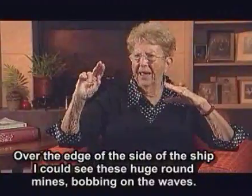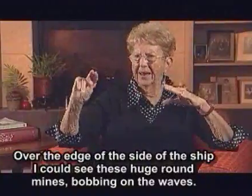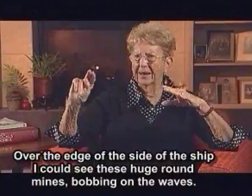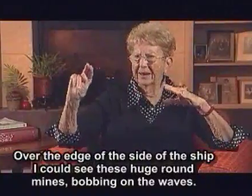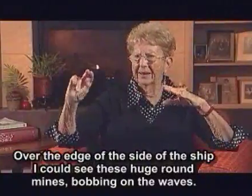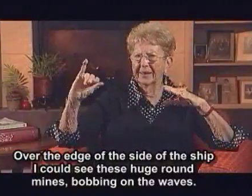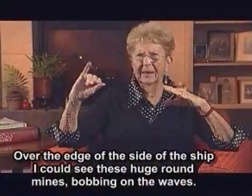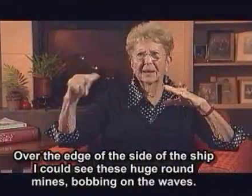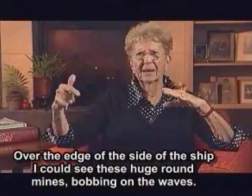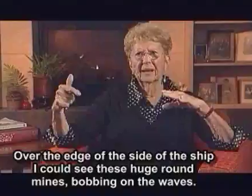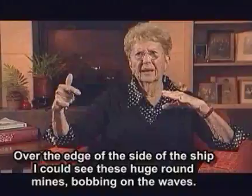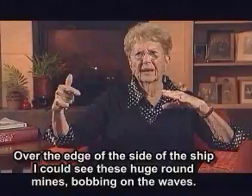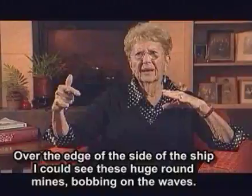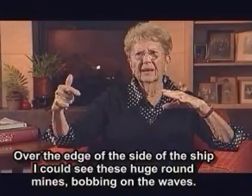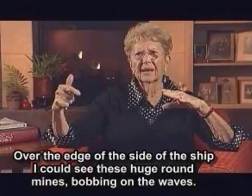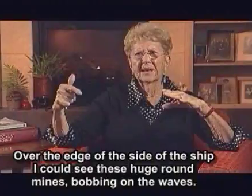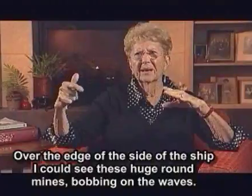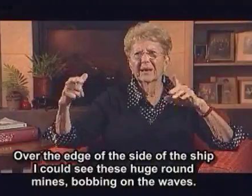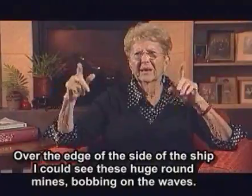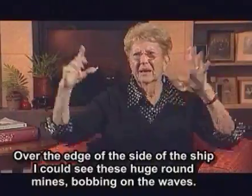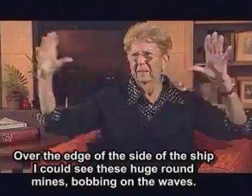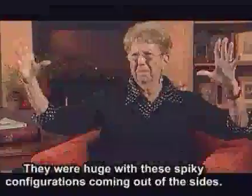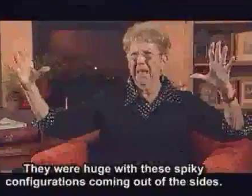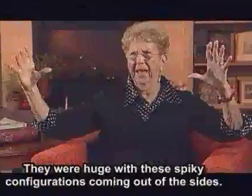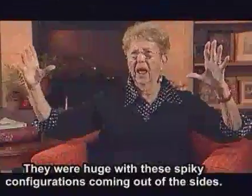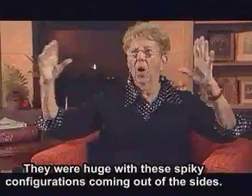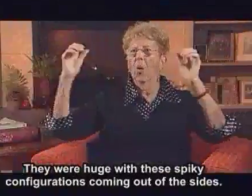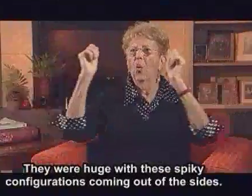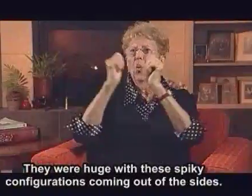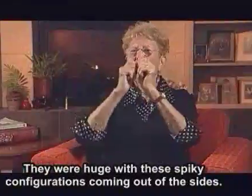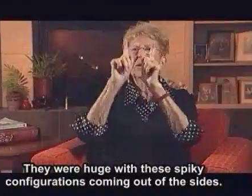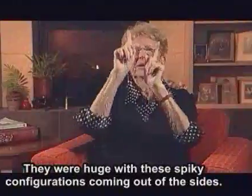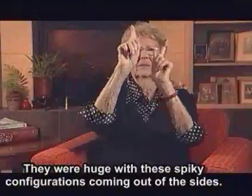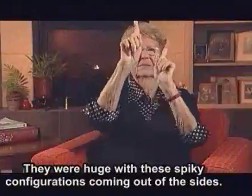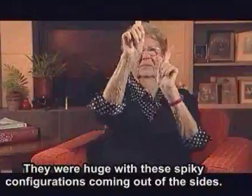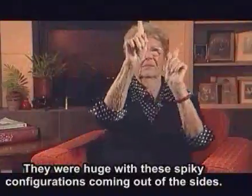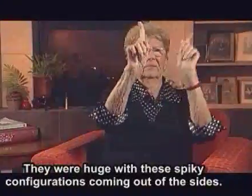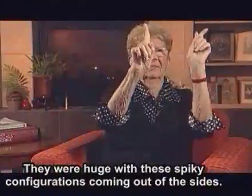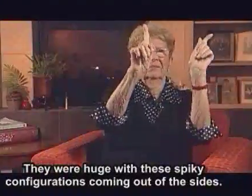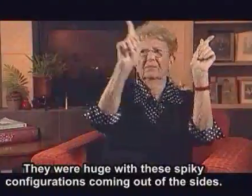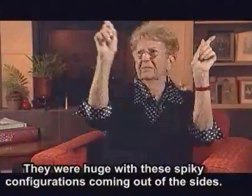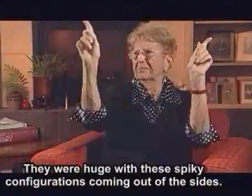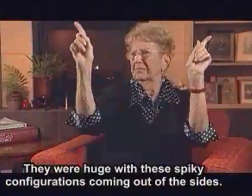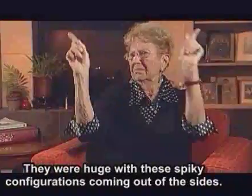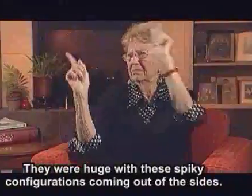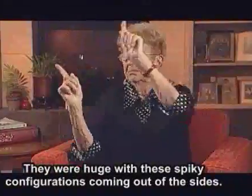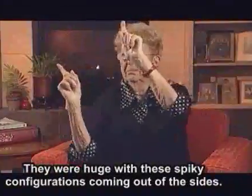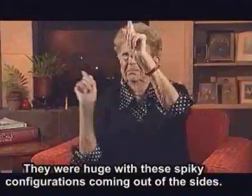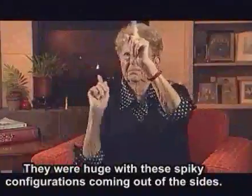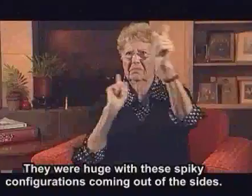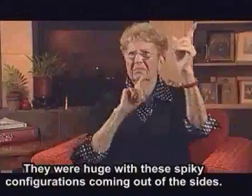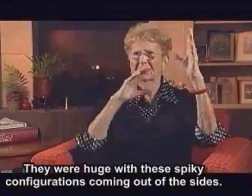mines bobbing on the waves. They were huge, with these